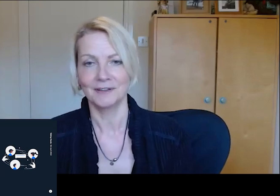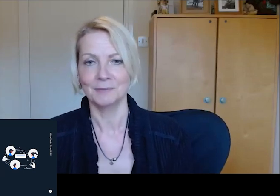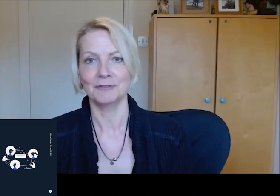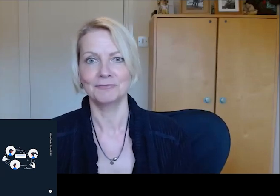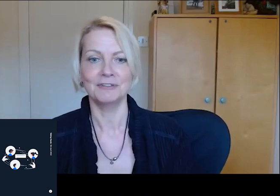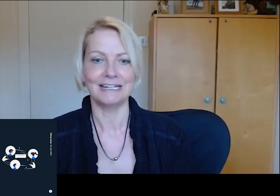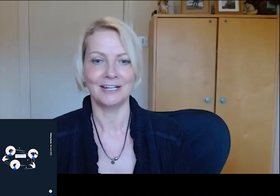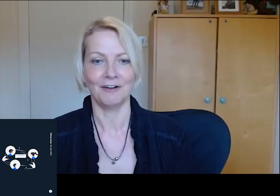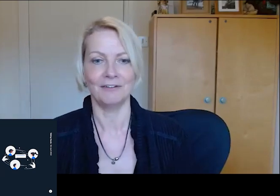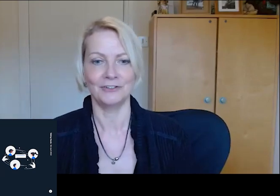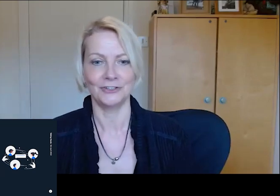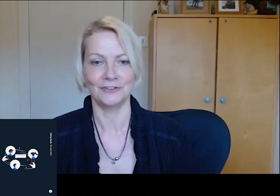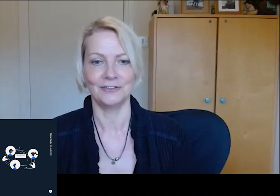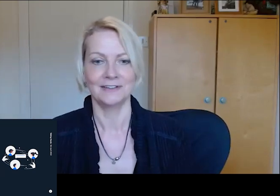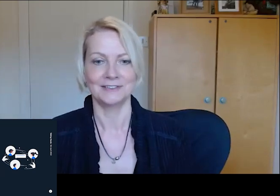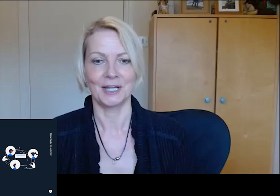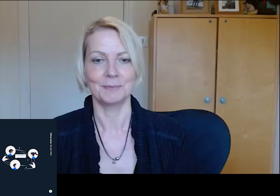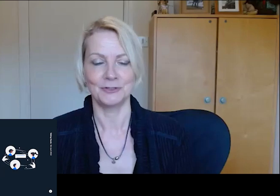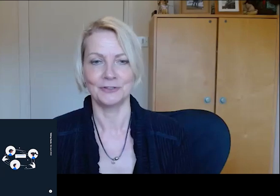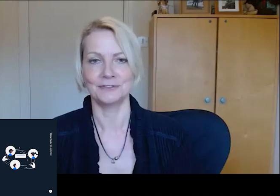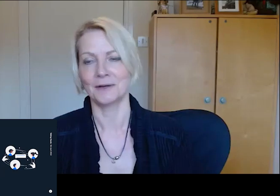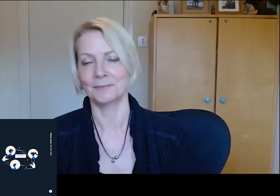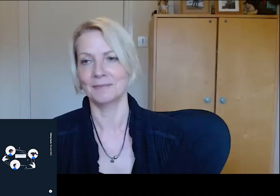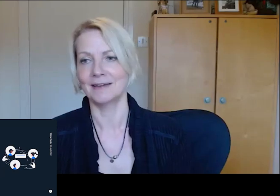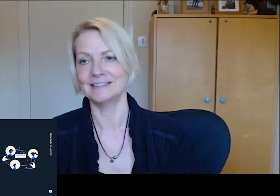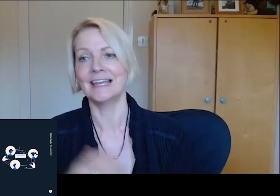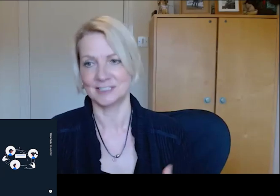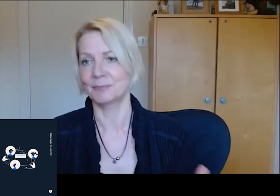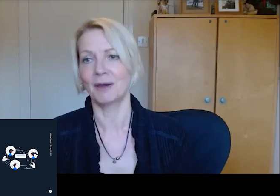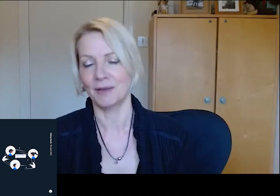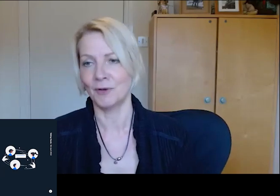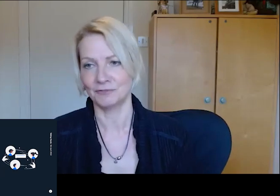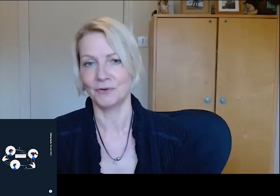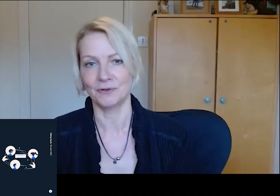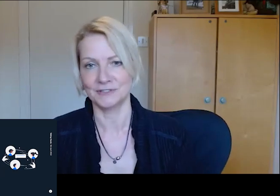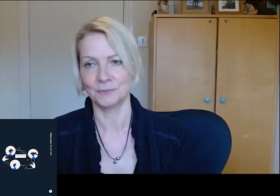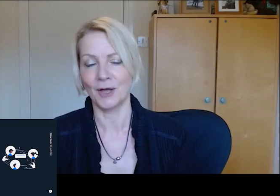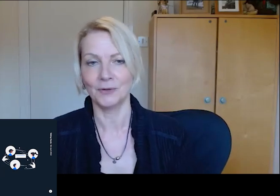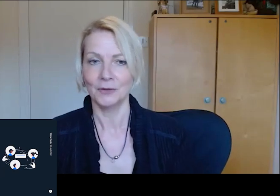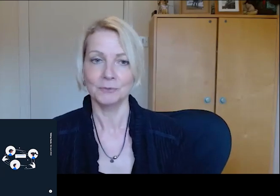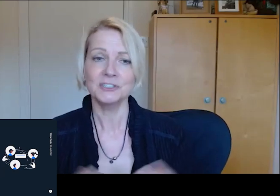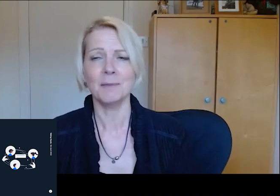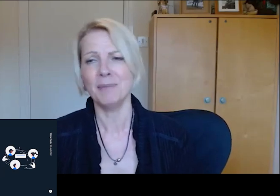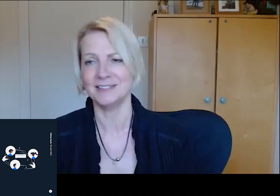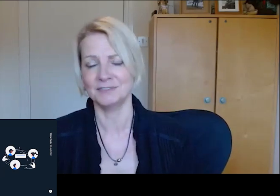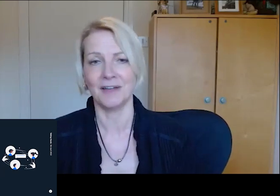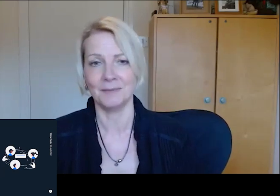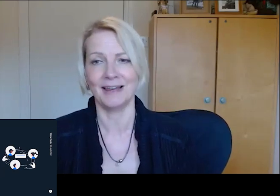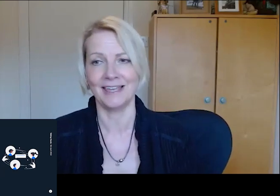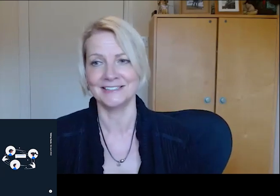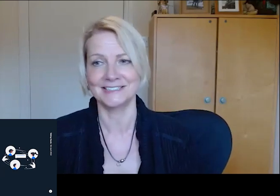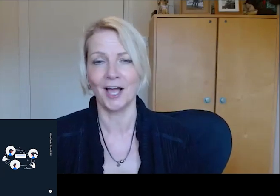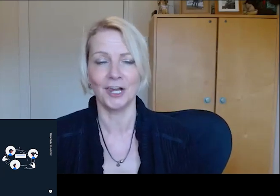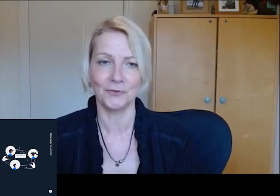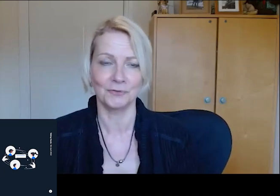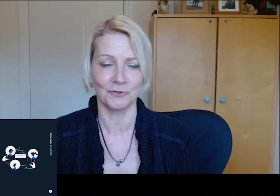but I really encourage you to come and do some daily supply work for us as well. We'll do our best to find places that are local for